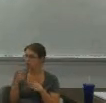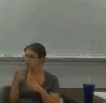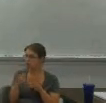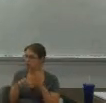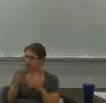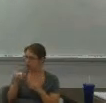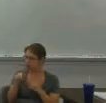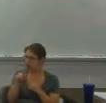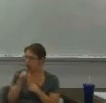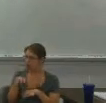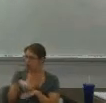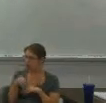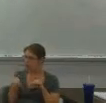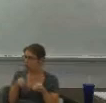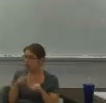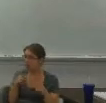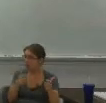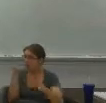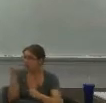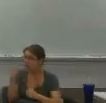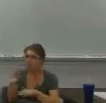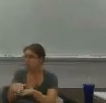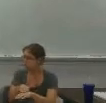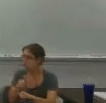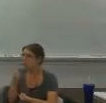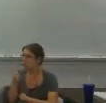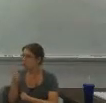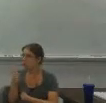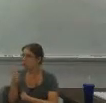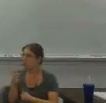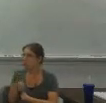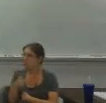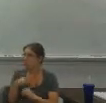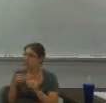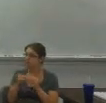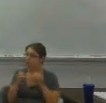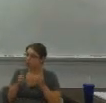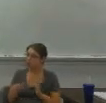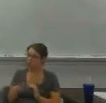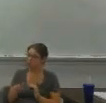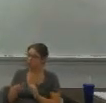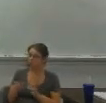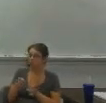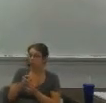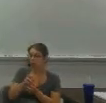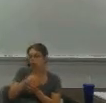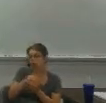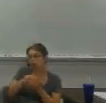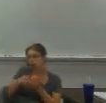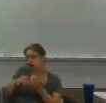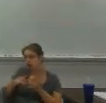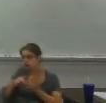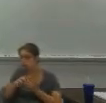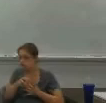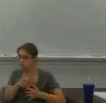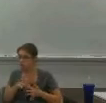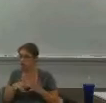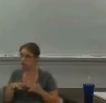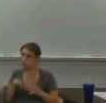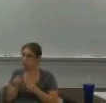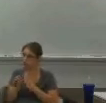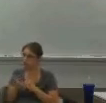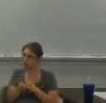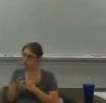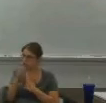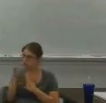down. Right, they slow down, good. And so that means they have more chance of interacting with each other because they don't have so much energy to pull